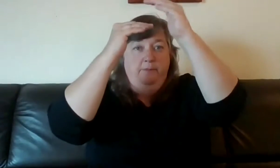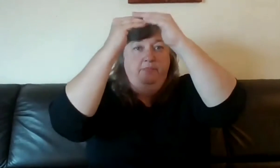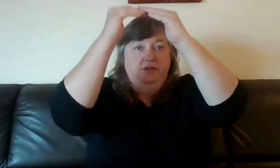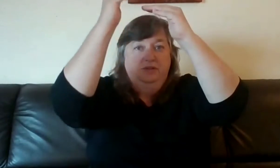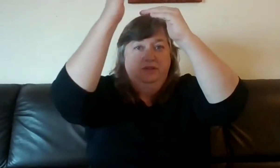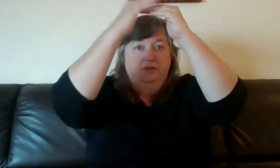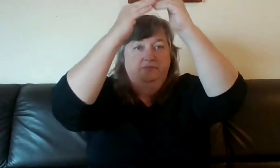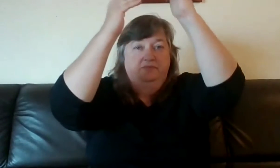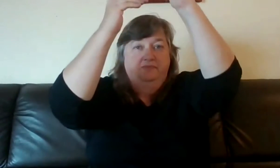Build.